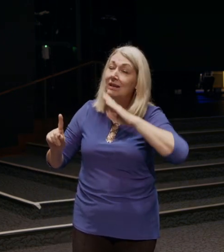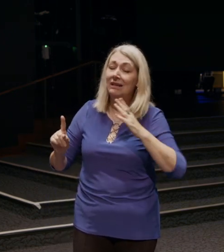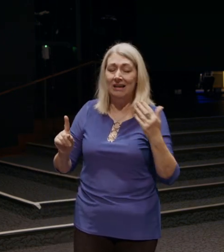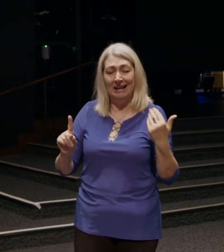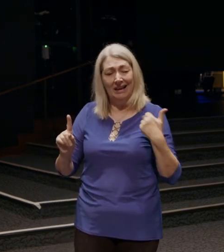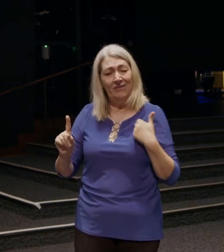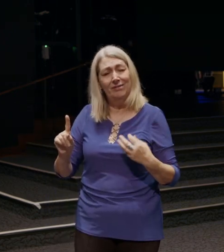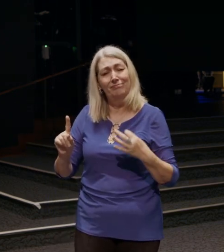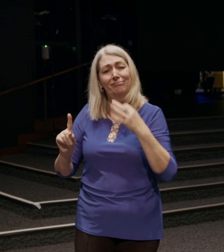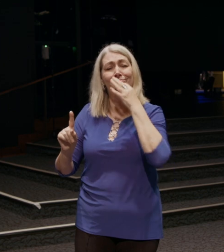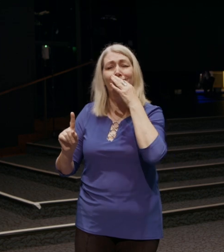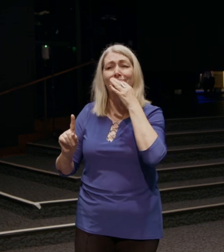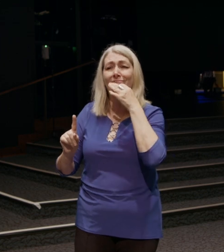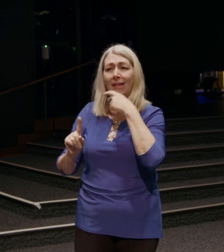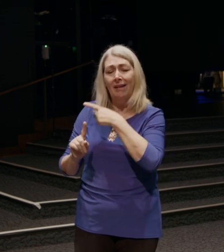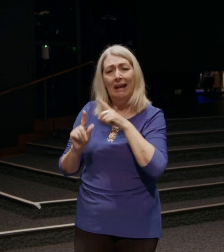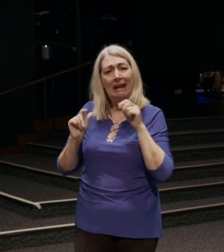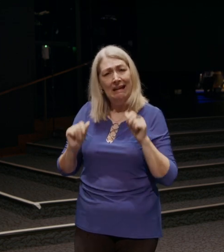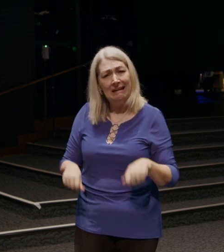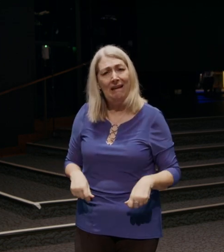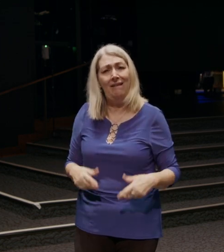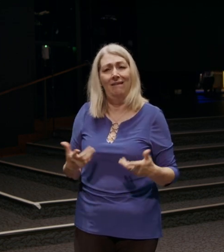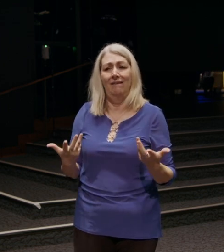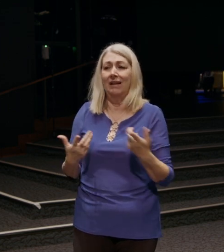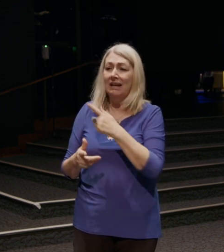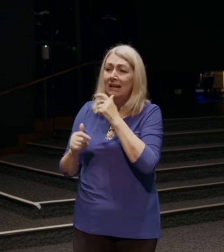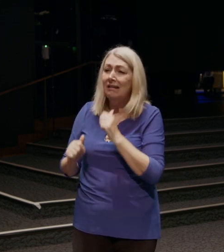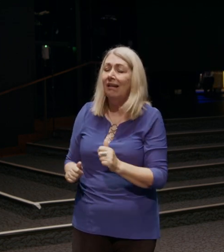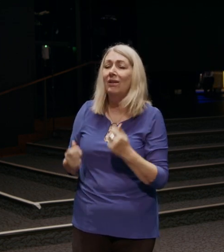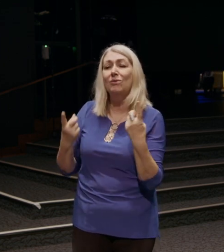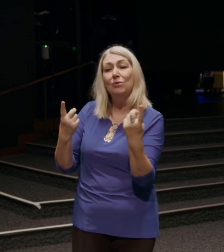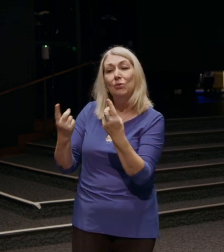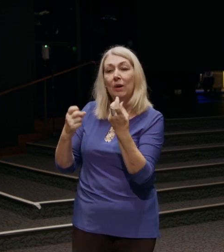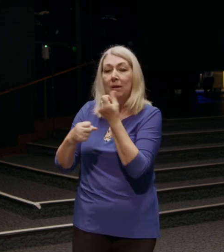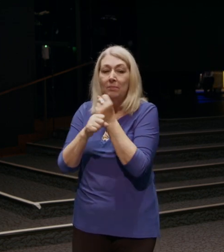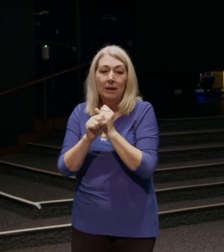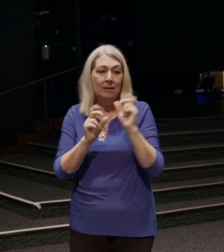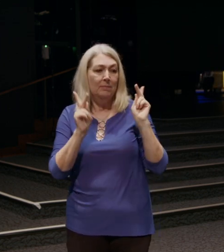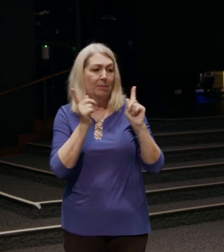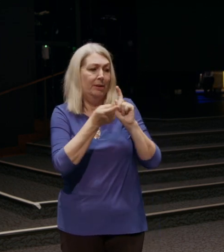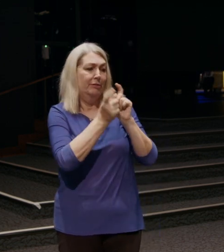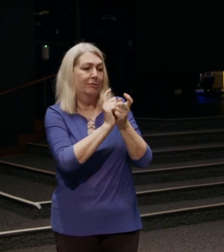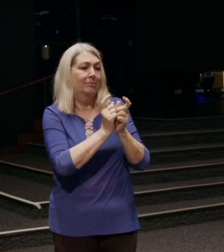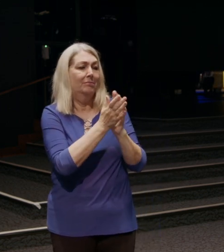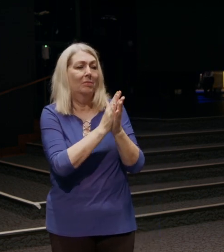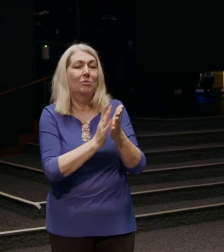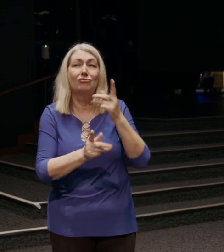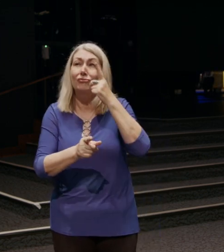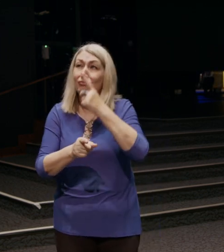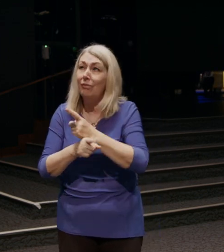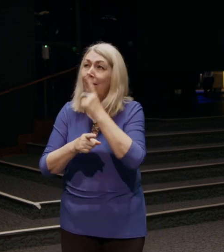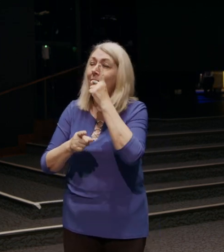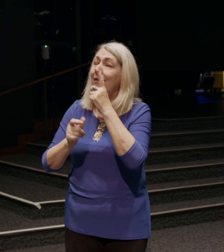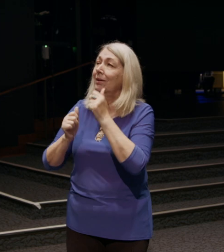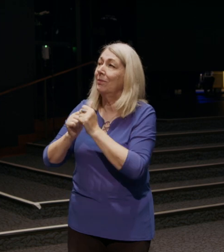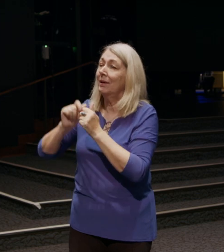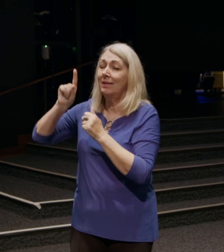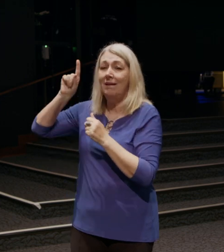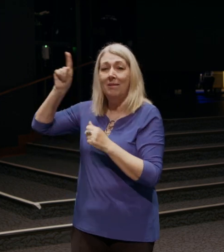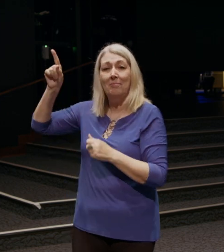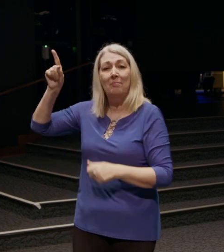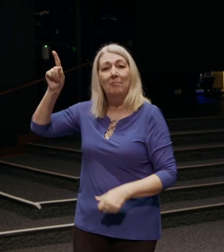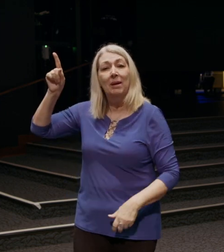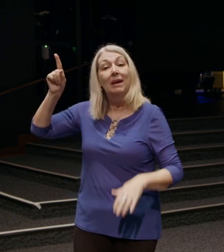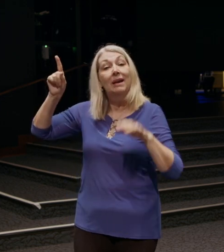way to make people right with him. This is